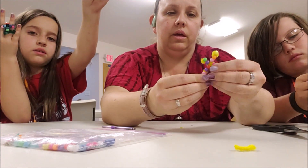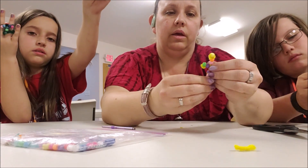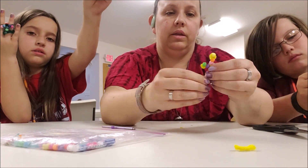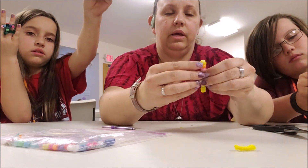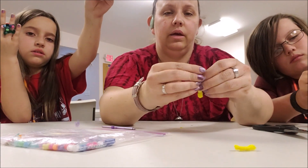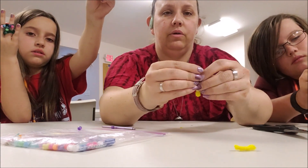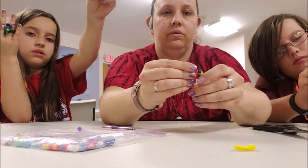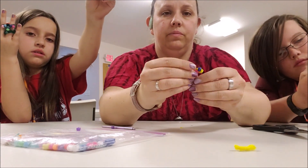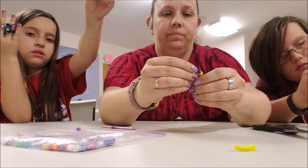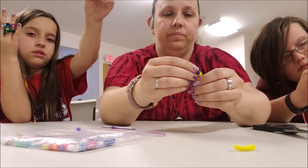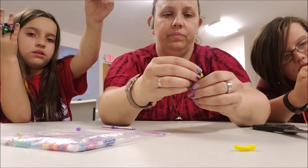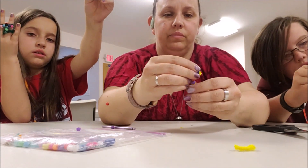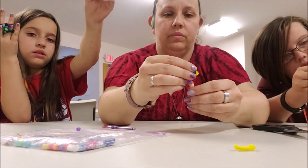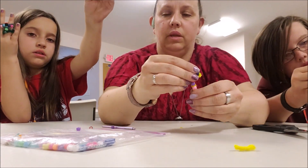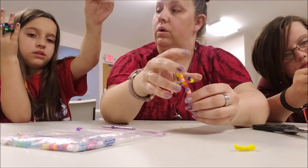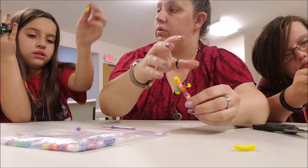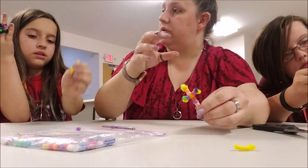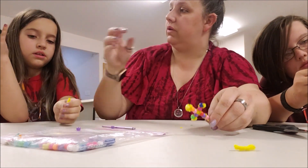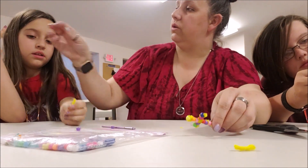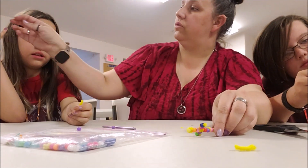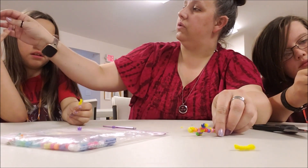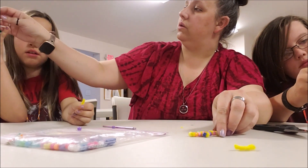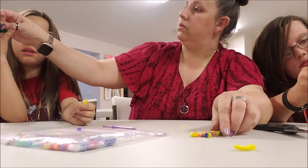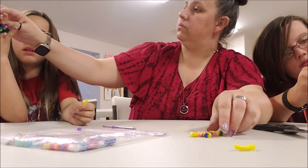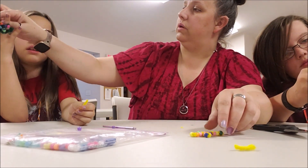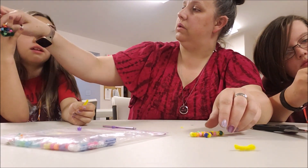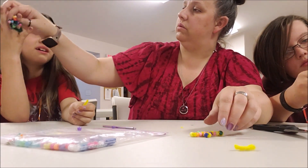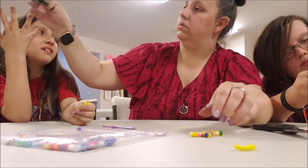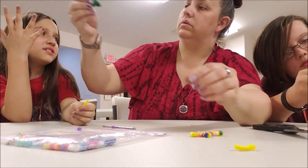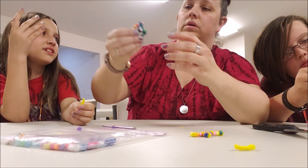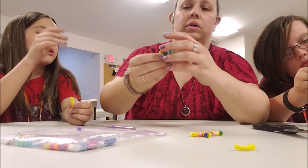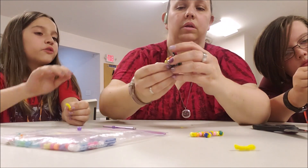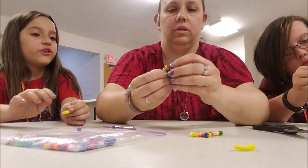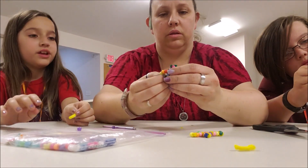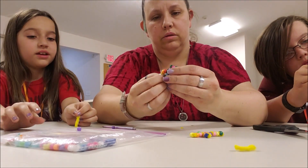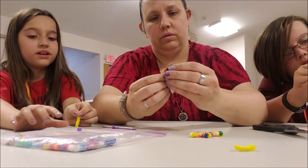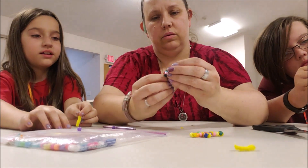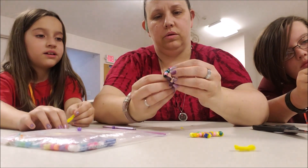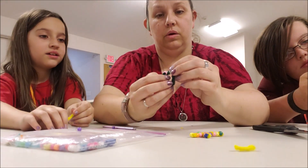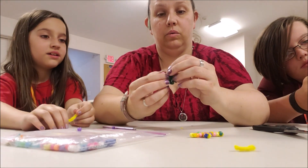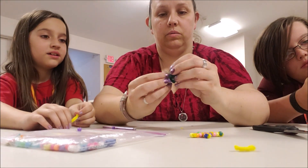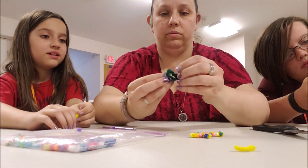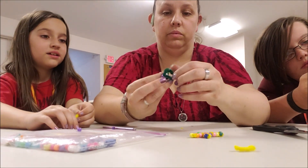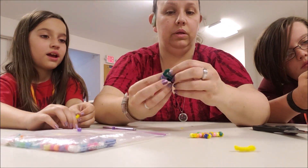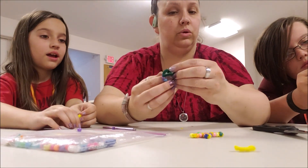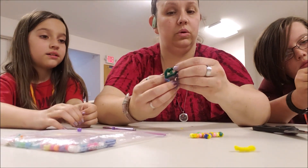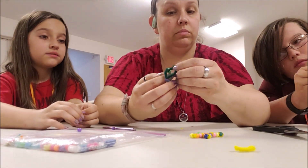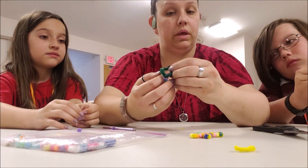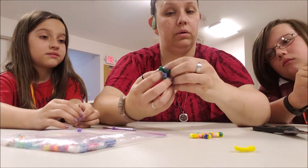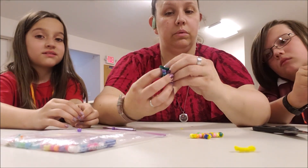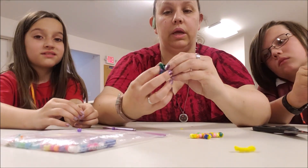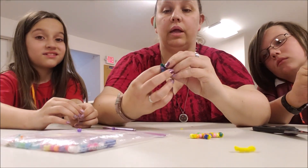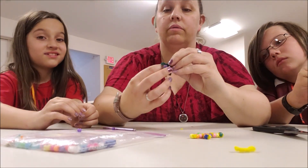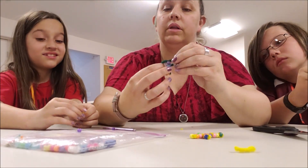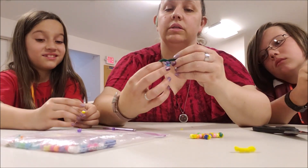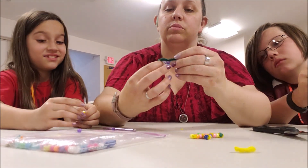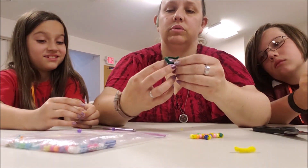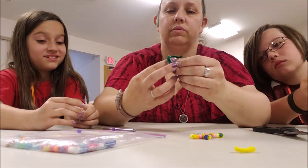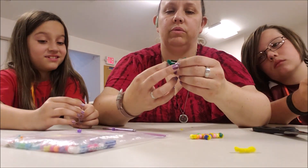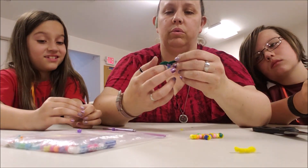And now, oh, let's get yours done, right? Yeah, it's now a ring. Oh, well, you could make a ring out of it, I suppose, if you wanted